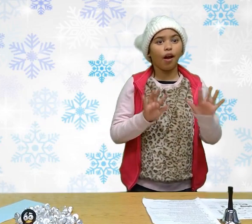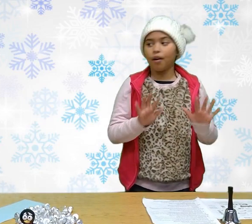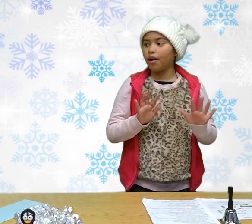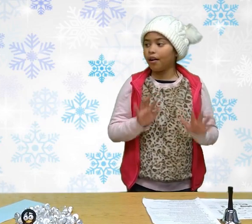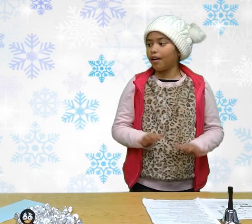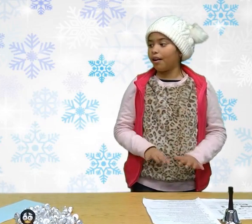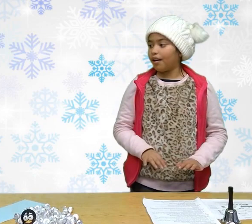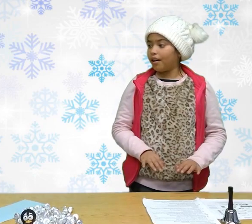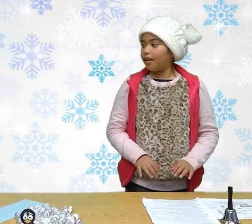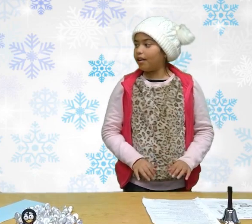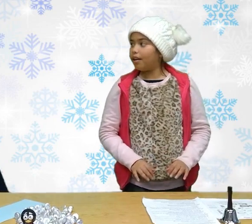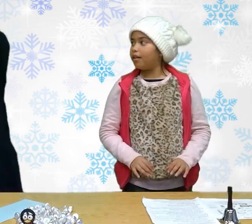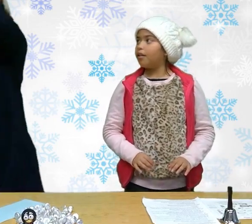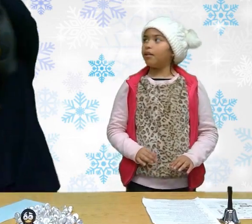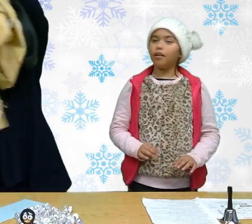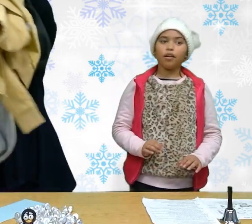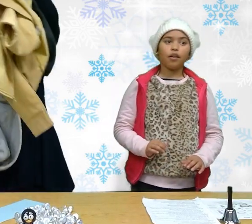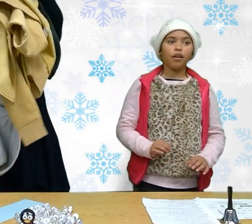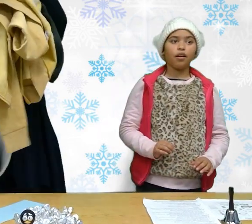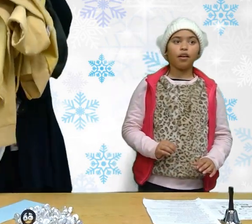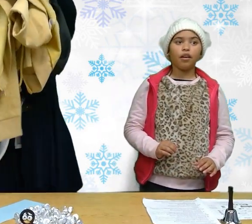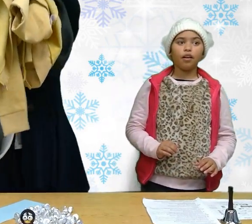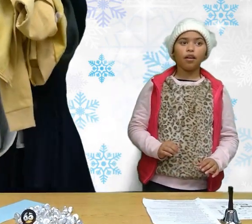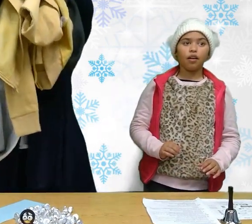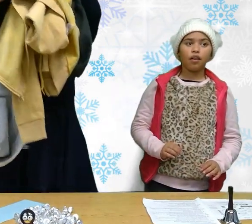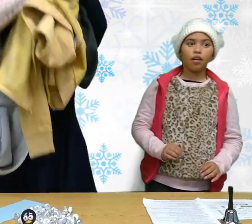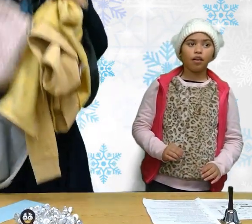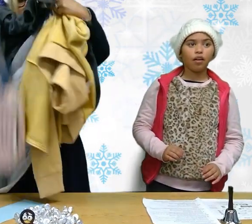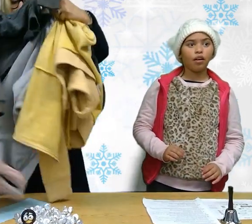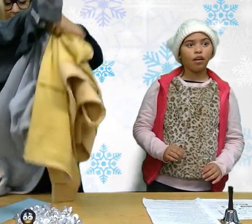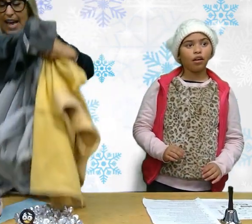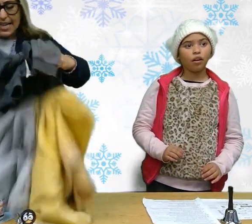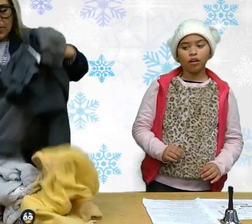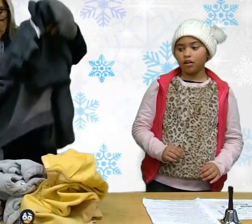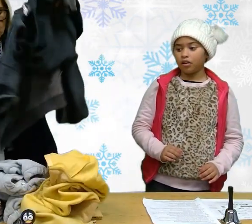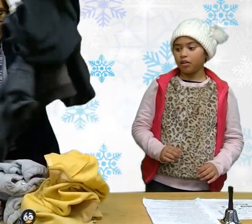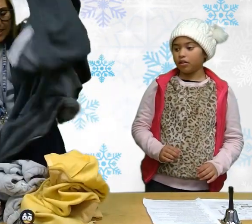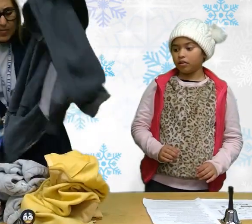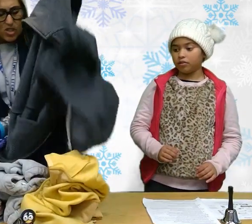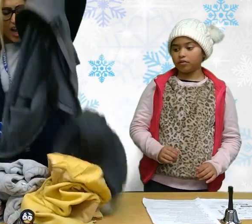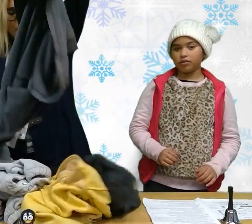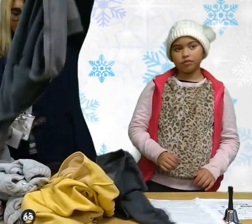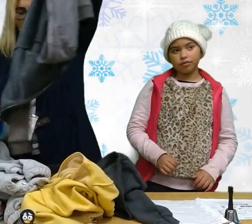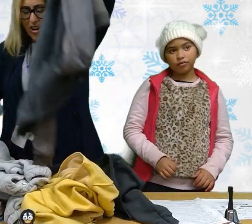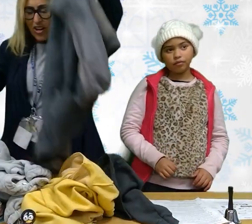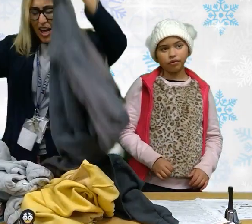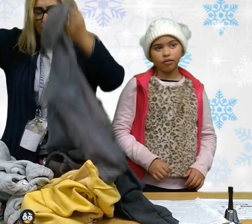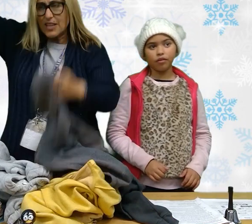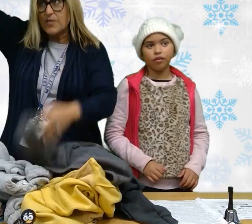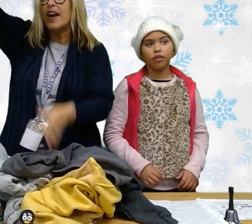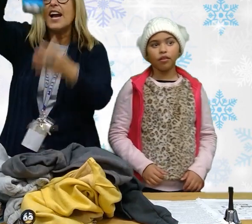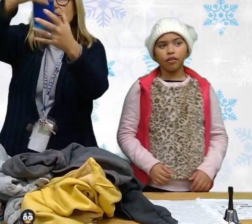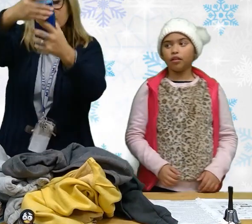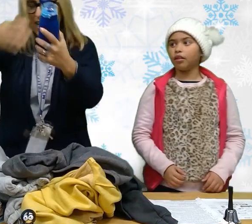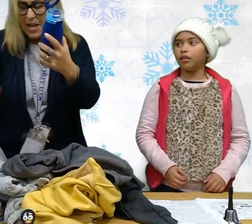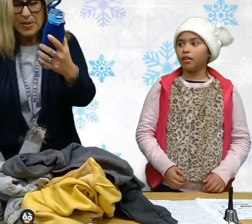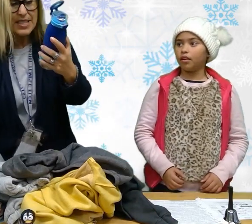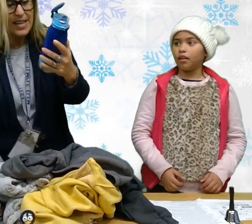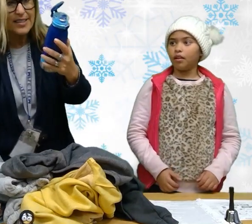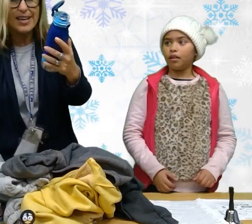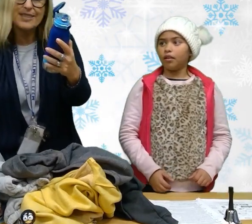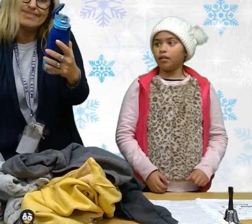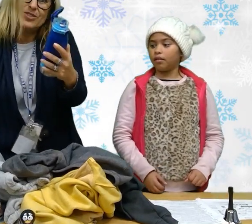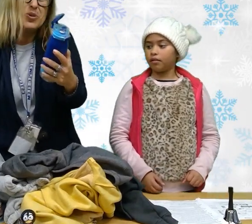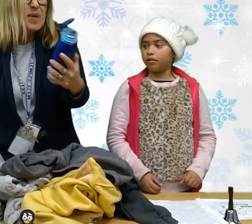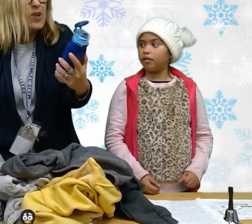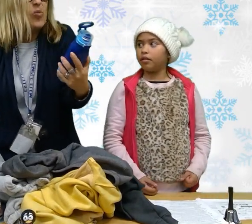Remember to soar everywhere, every day with everyone. And I was doing some shopping in our lost and found, but then